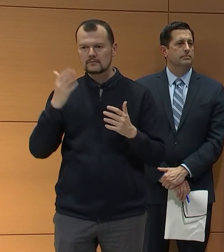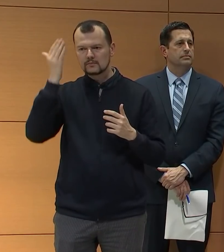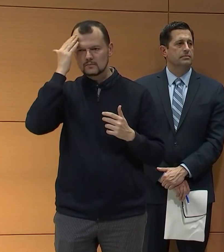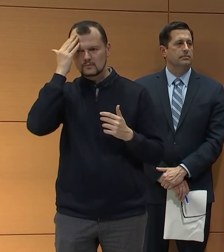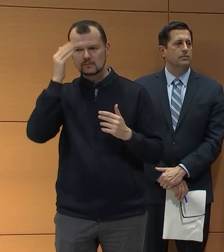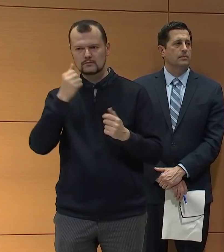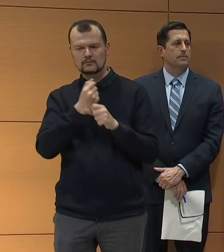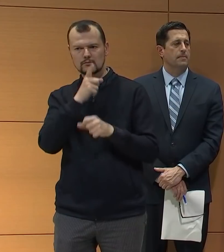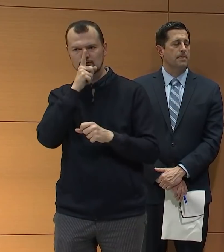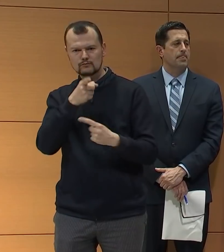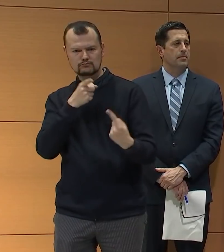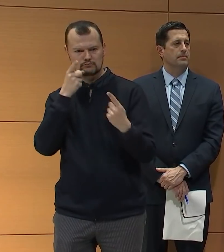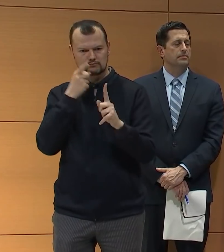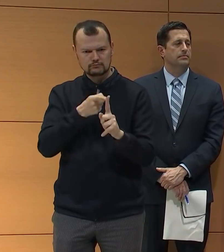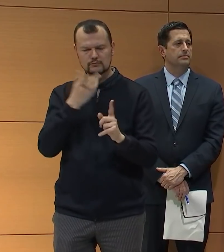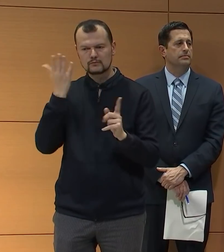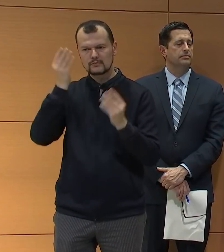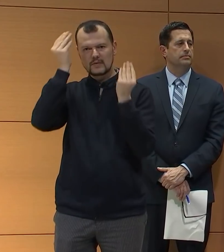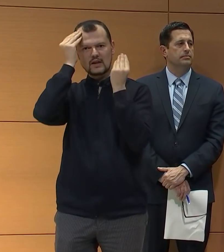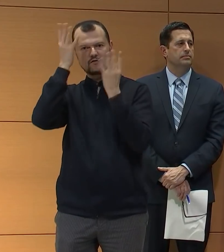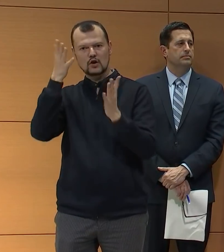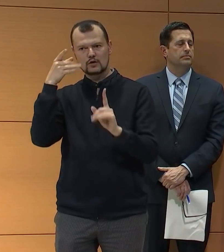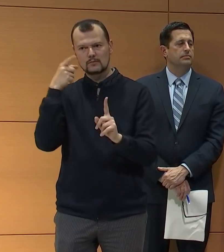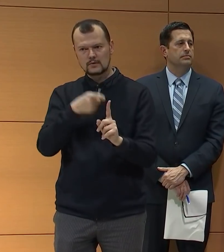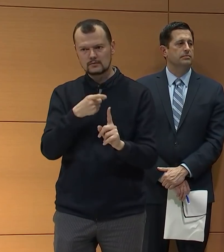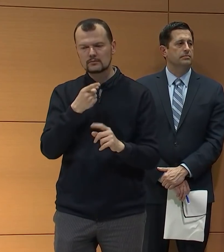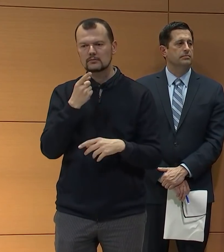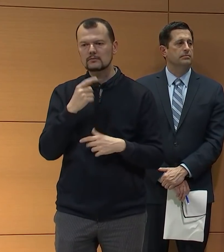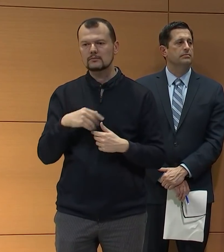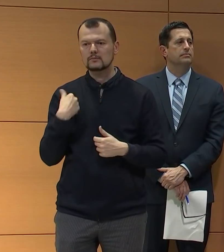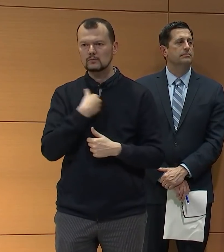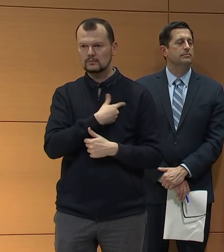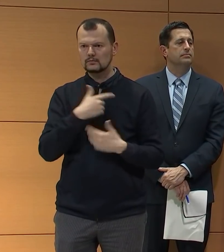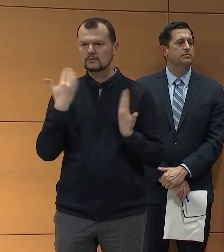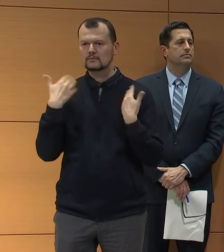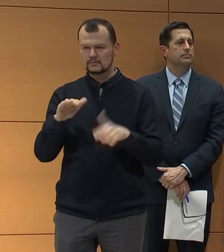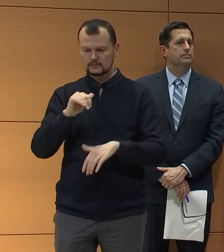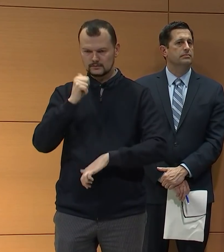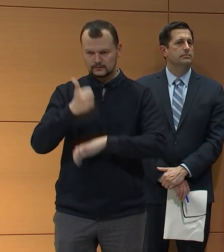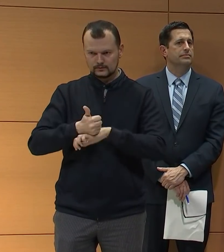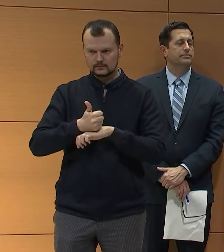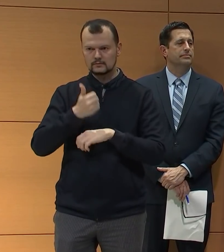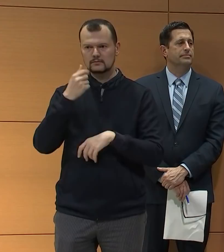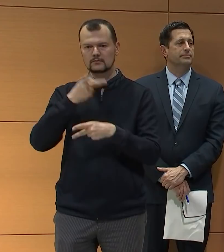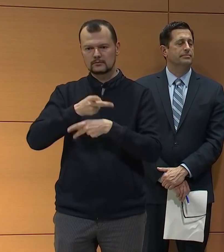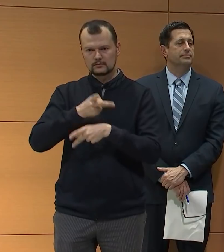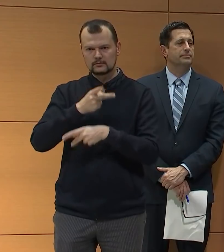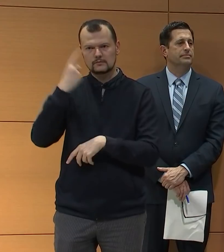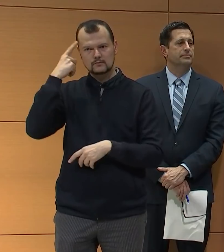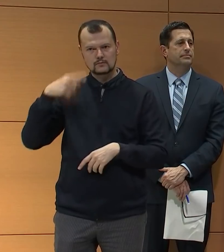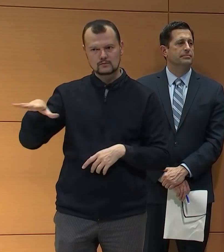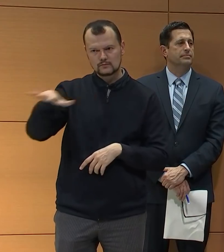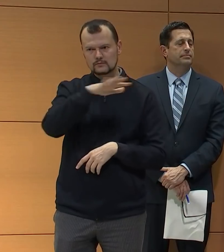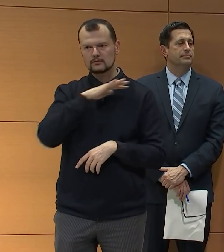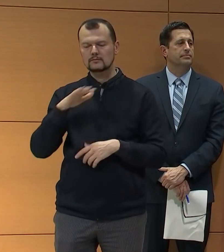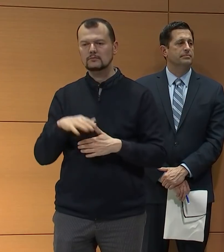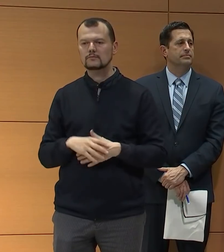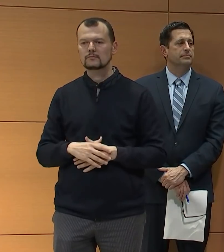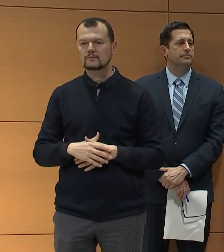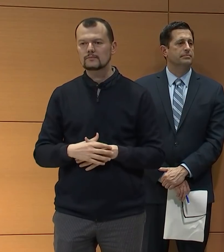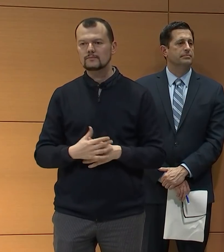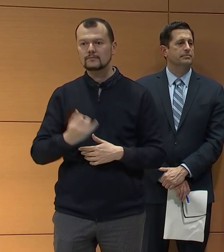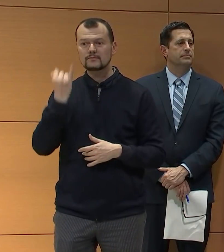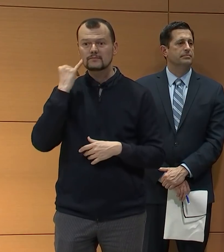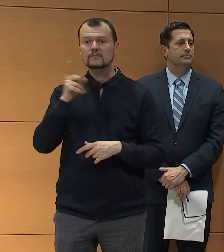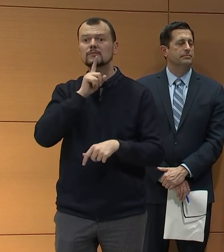we know that we've got the care for you, and our hope will be that people will seek that care when they're ill and stay away from the emergency department in